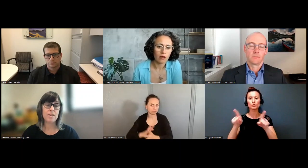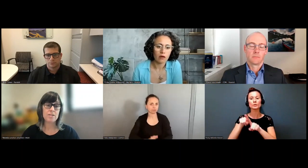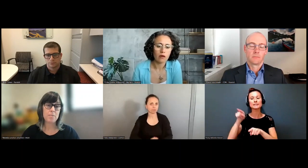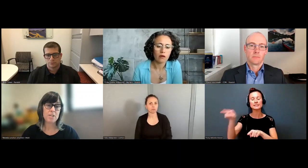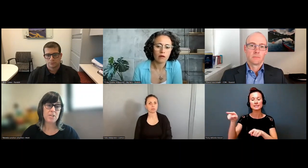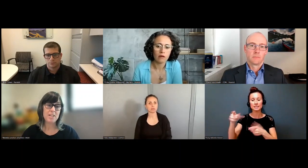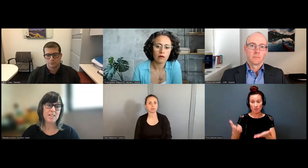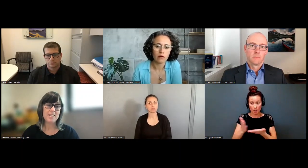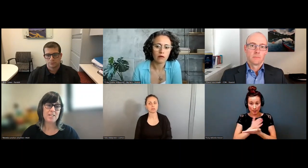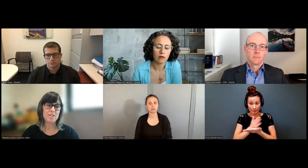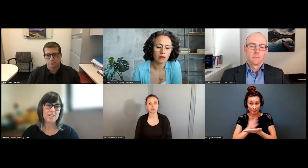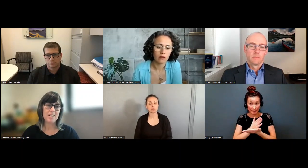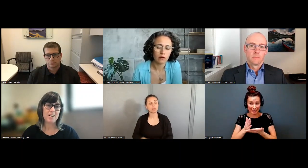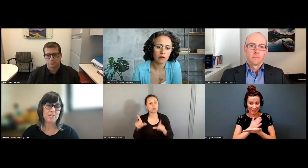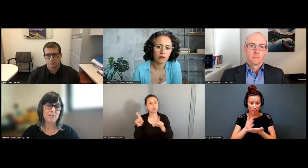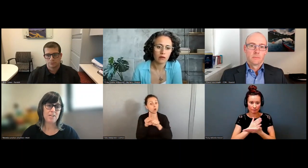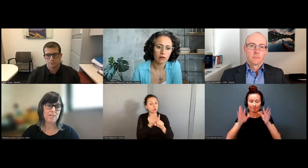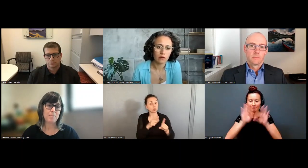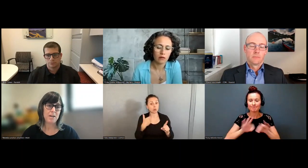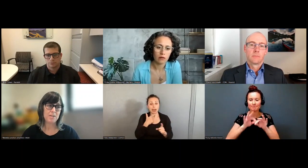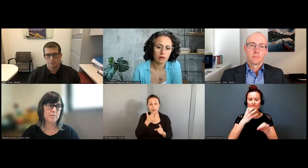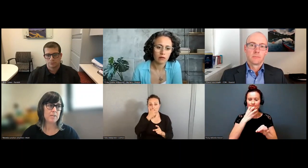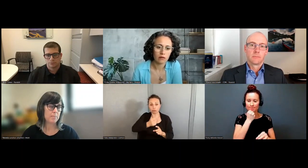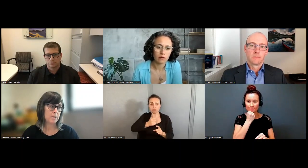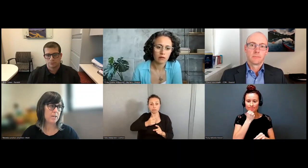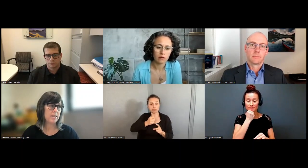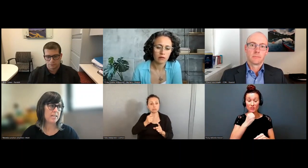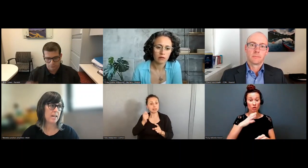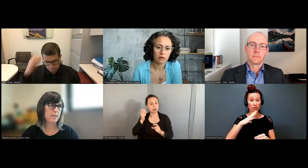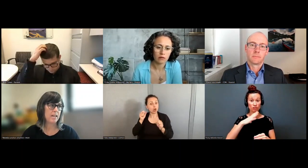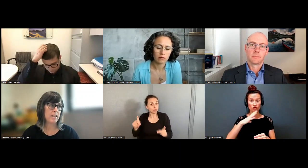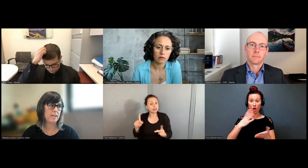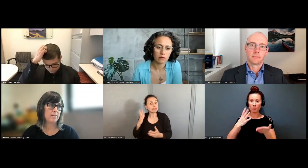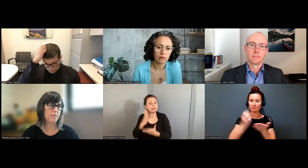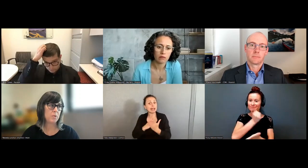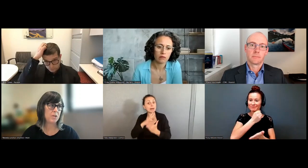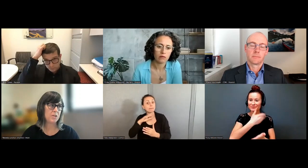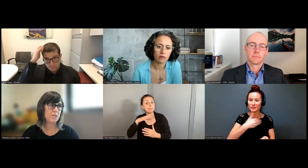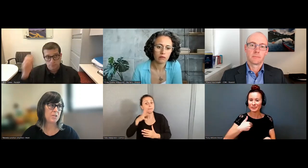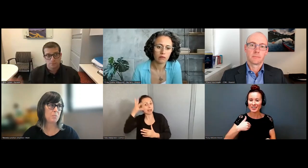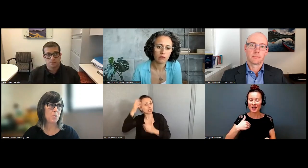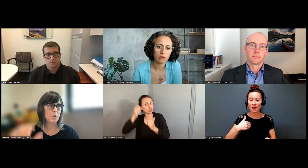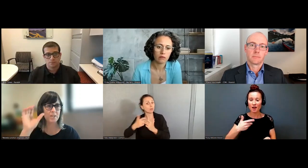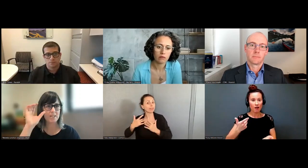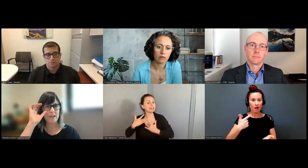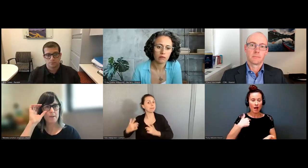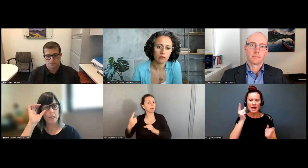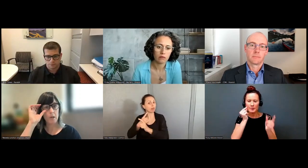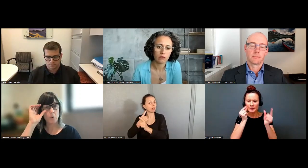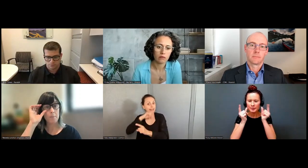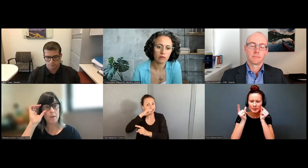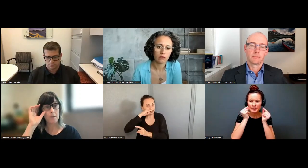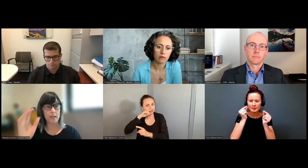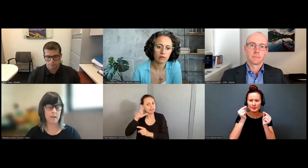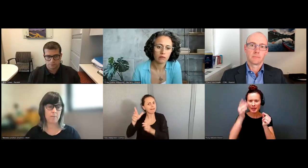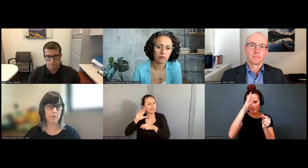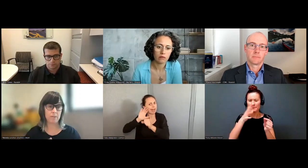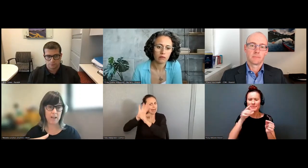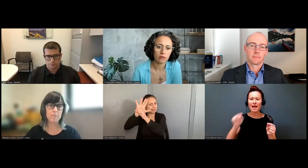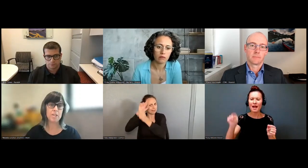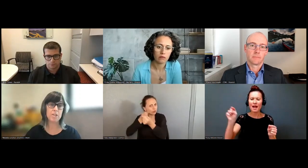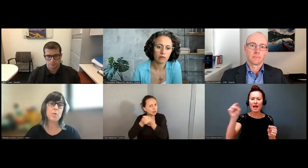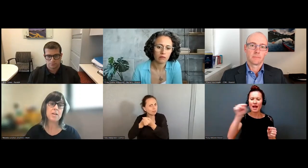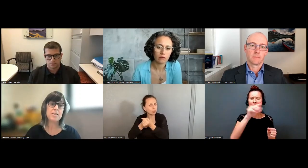And there's opportunities. Interestingly, I heard other parents of typical kids advocating for support, maybe